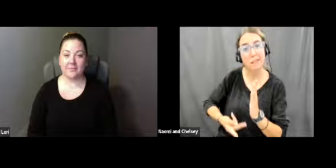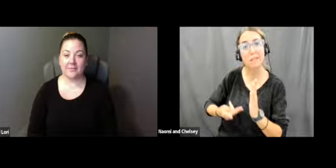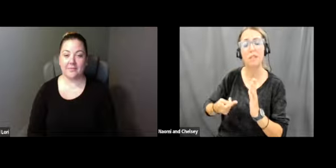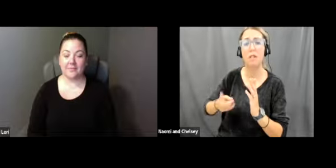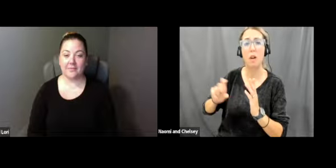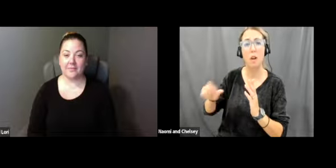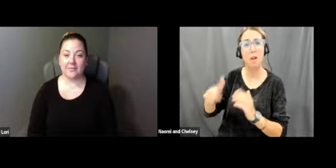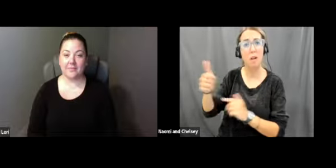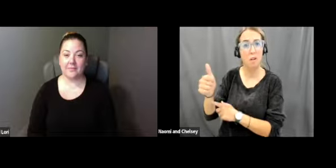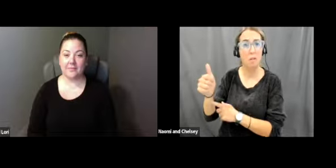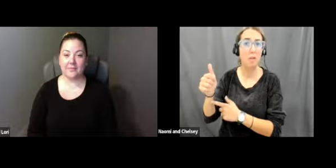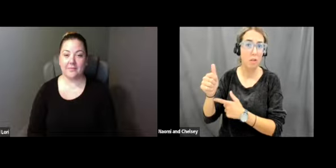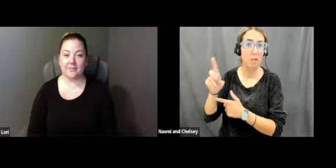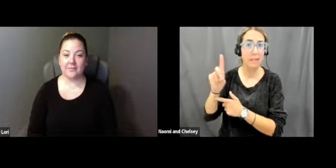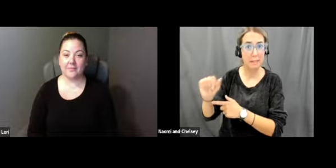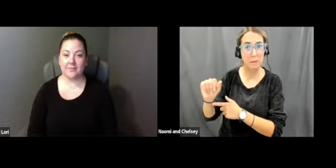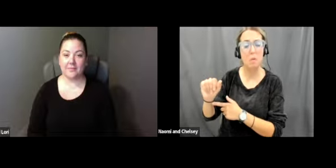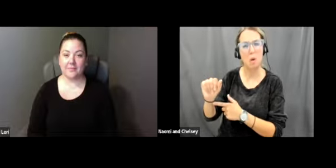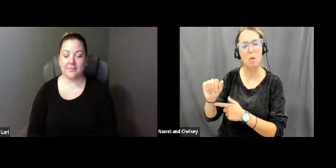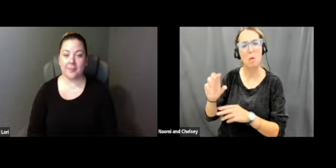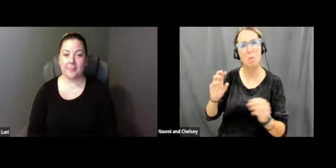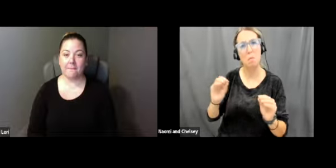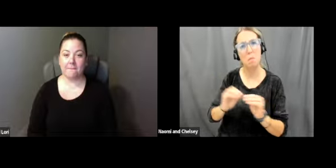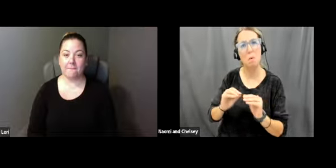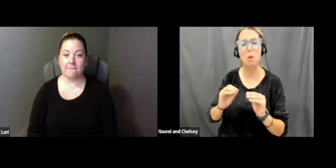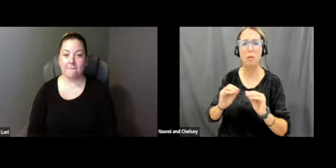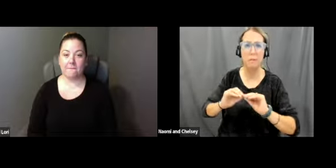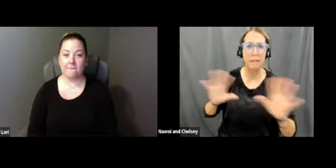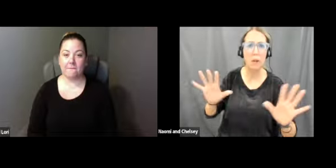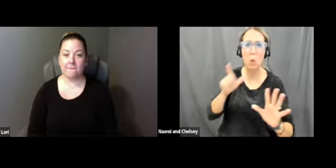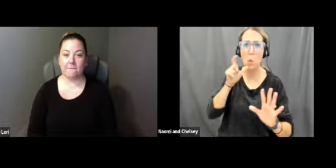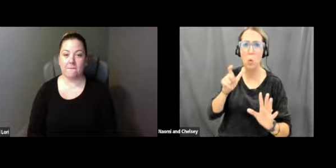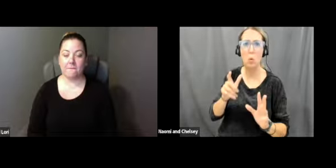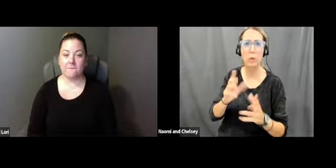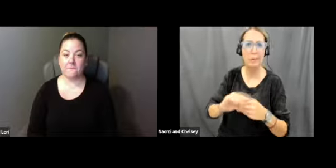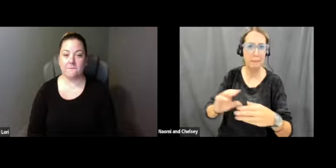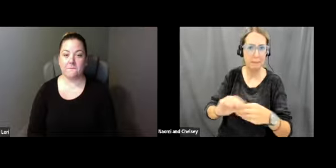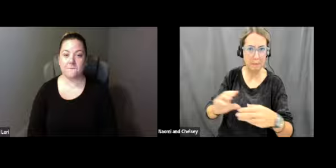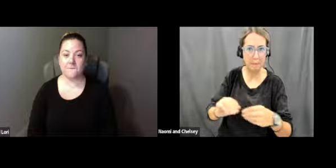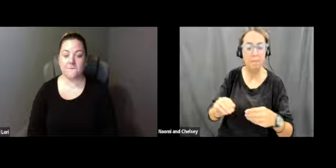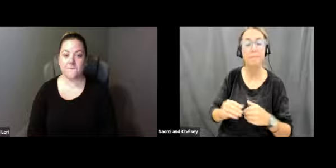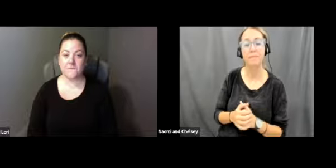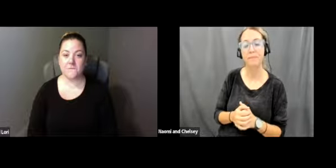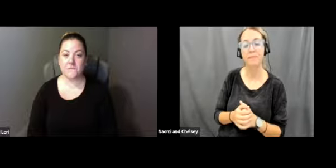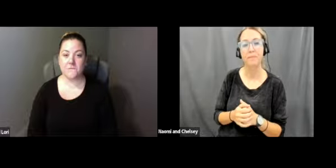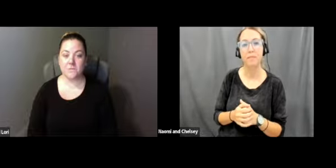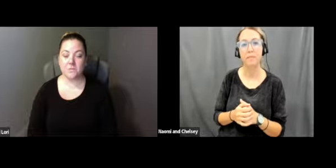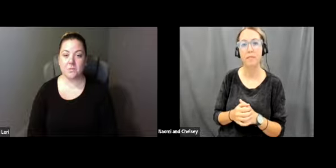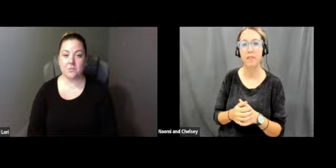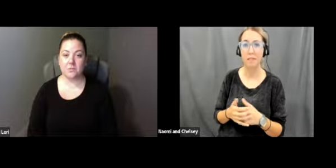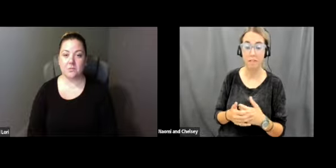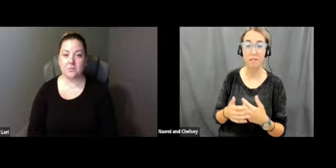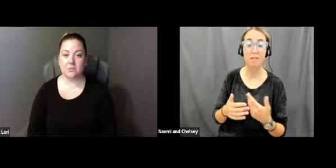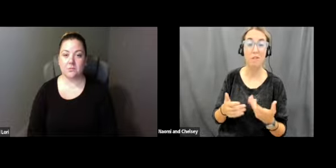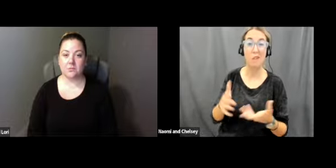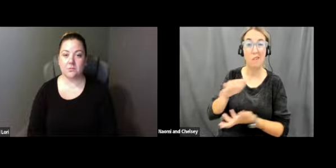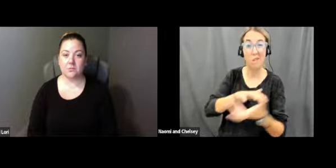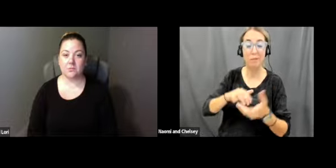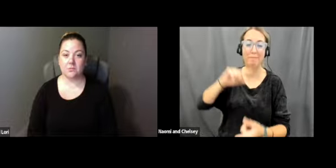this, folks who fall into any of these groups don't have to work so hard to follow along, and it's less confusing for